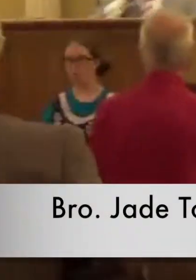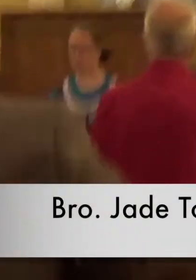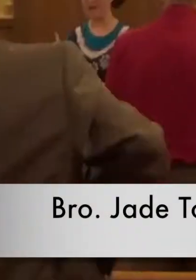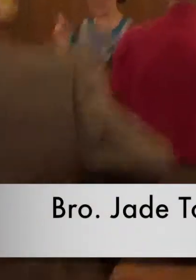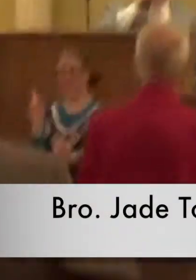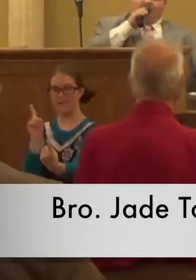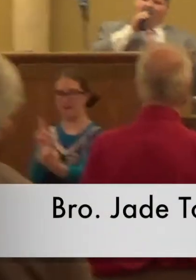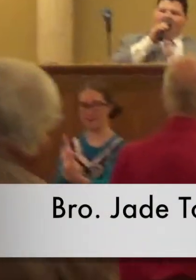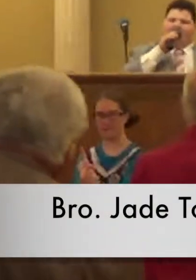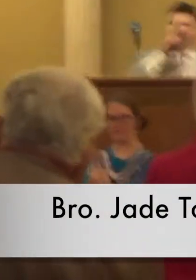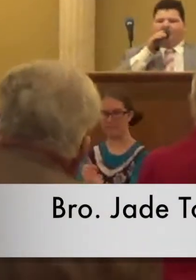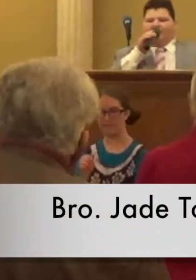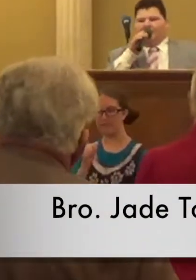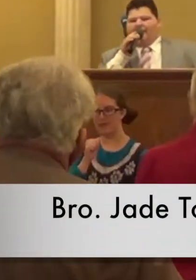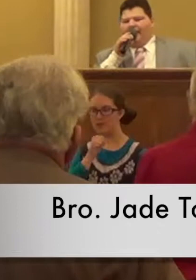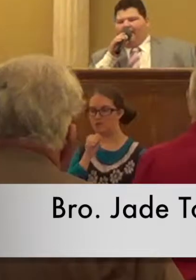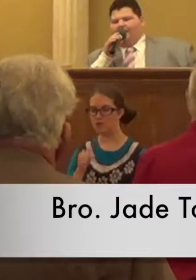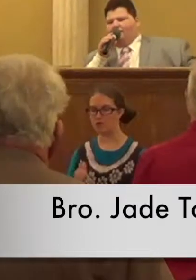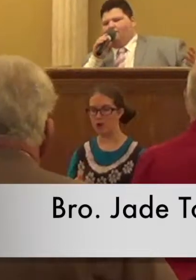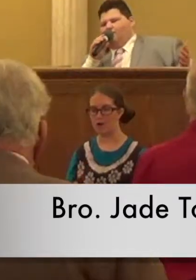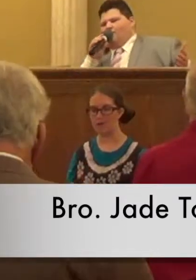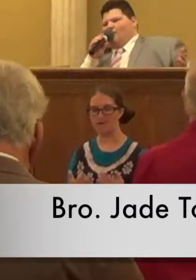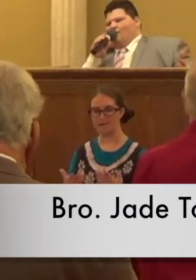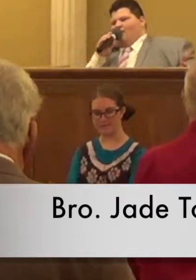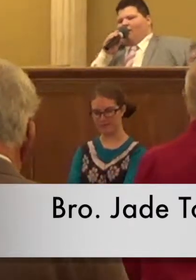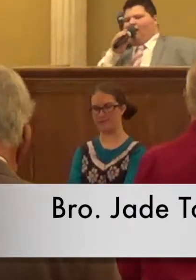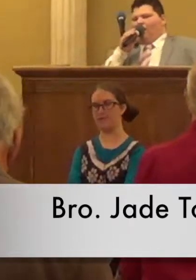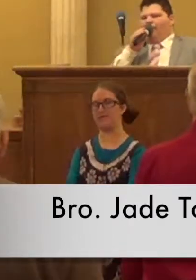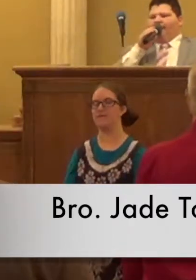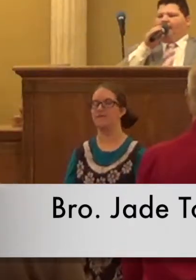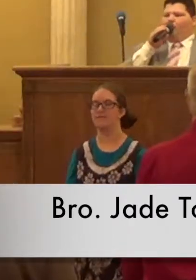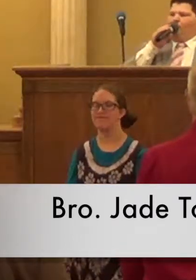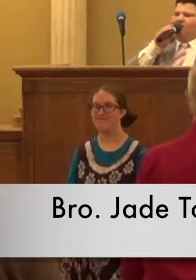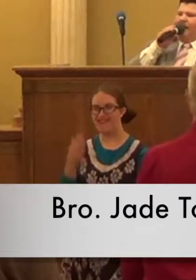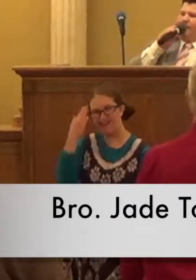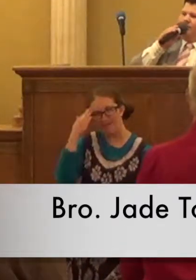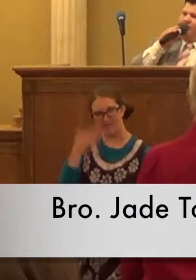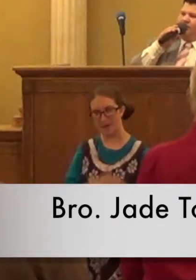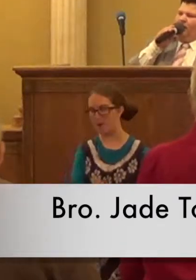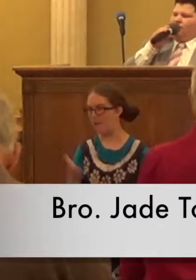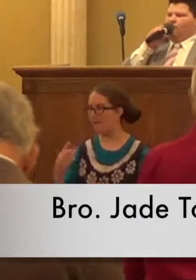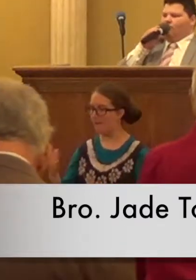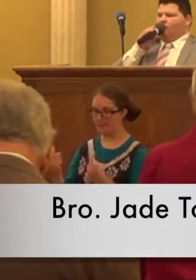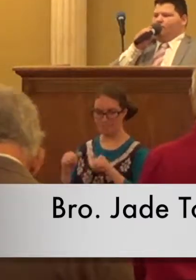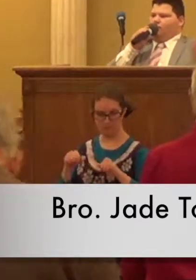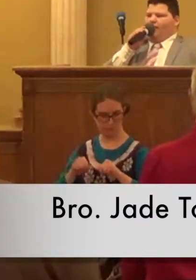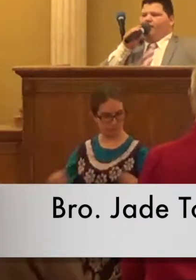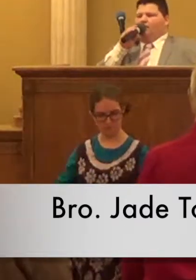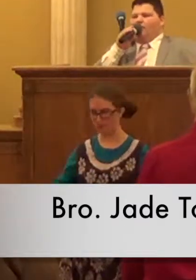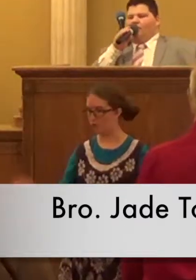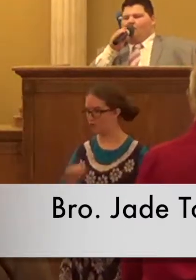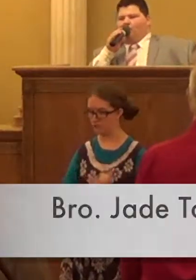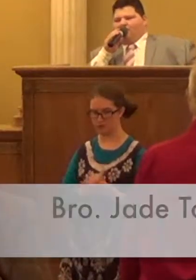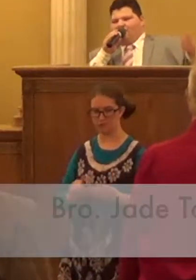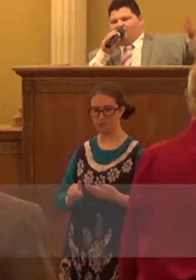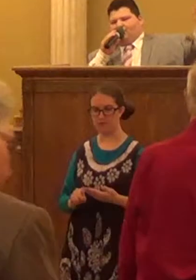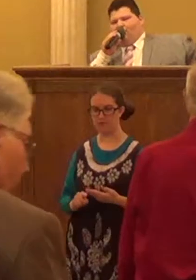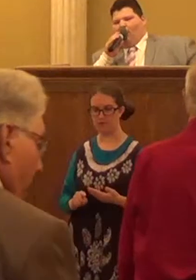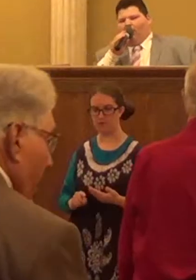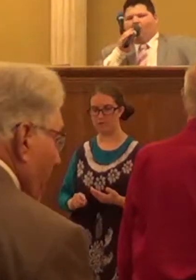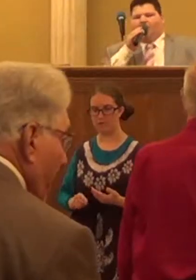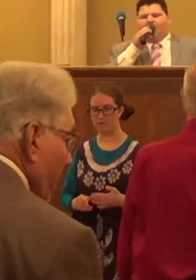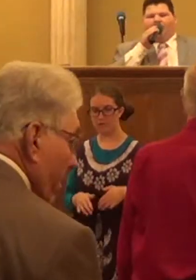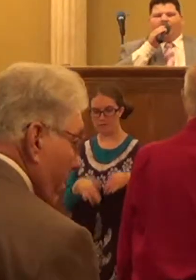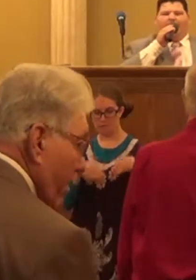met us. He's not left us empty-handed. I don't think anyone's came up to this altar this week with a